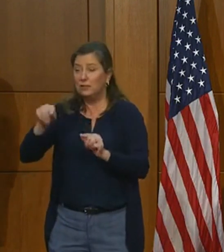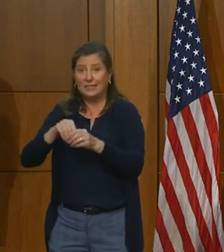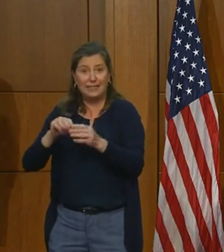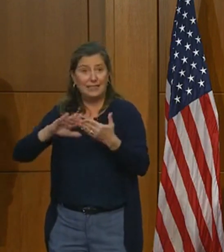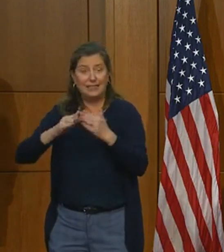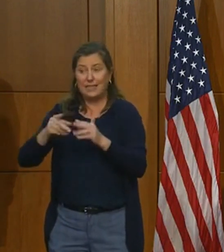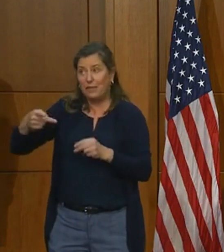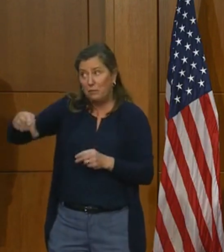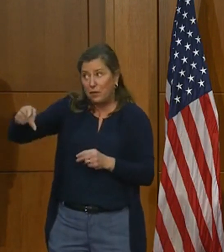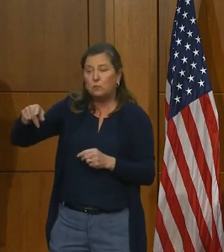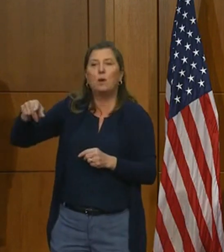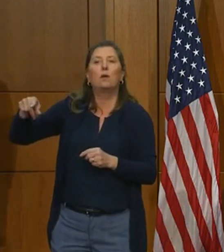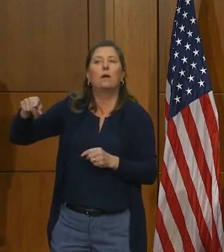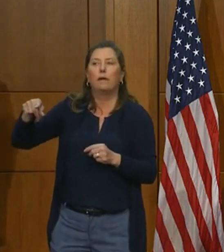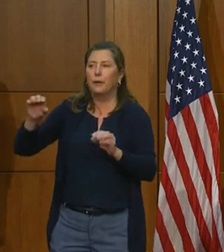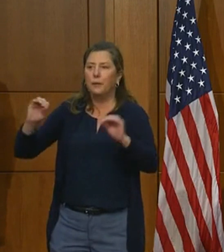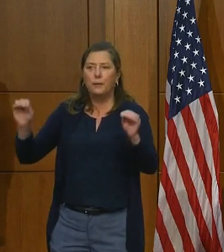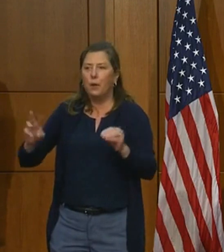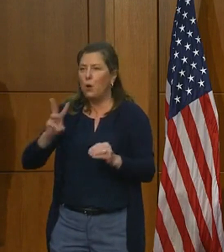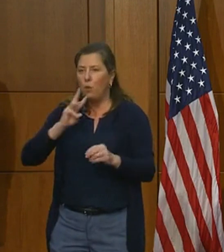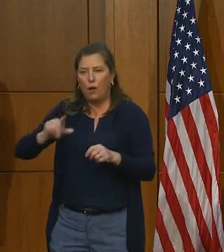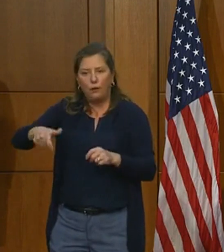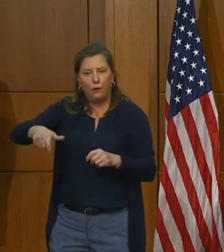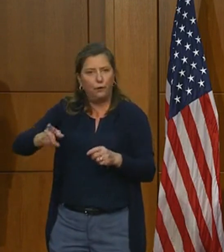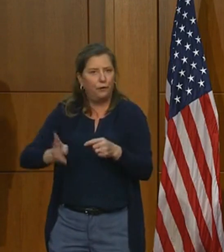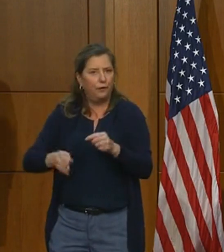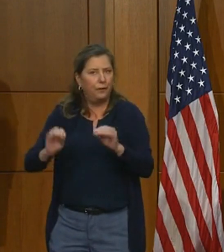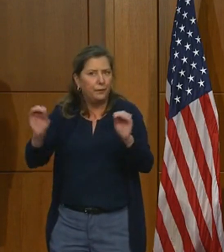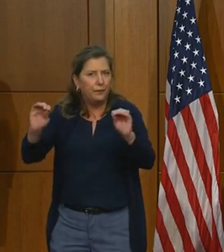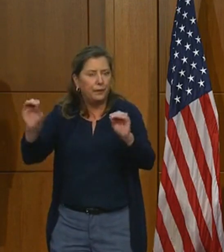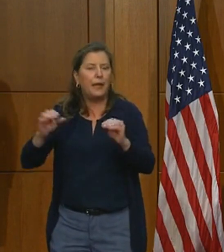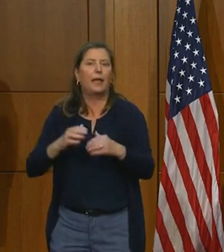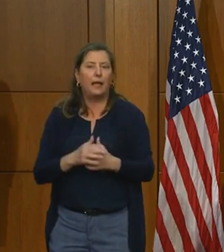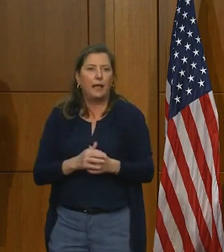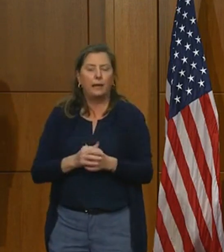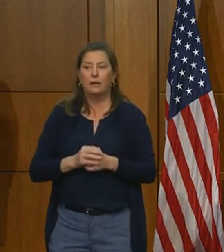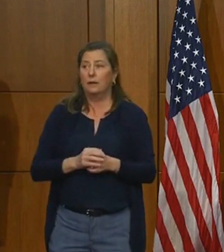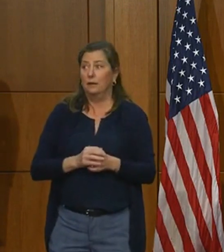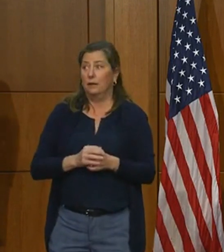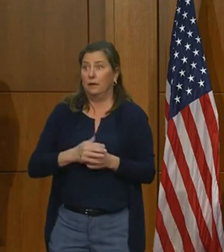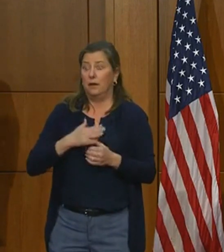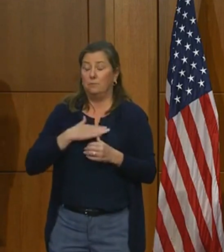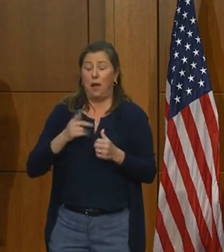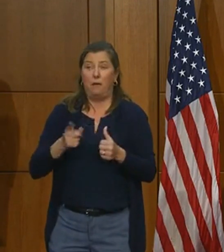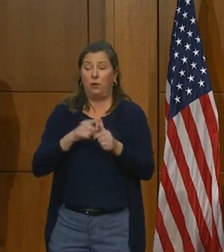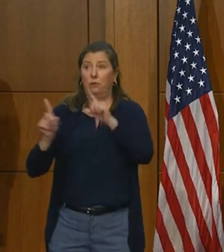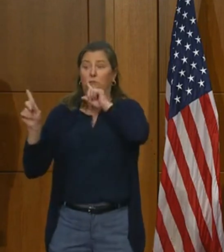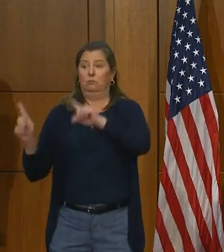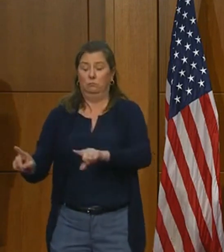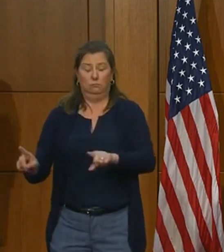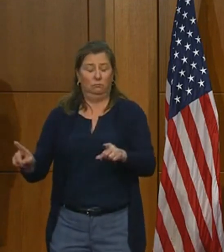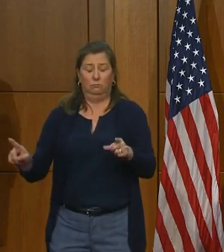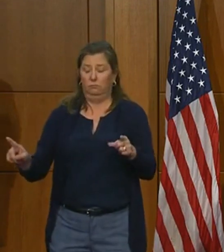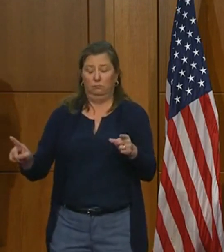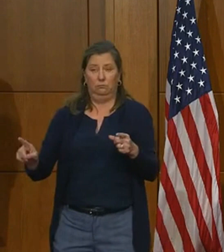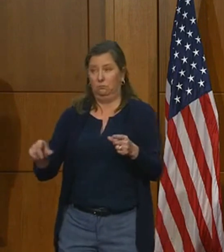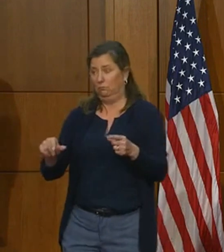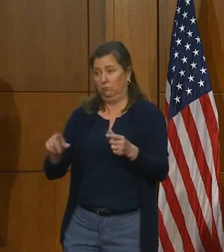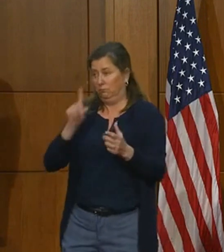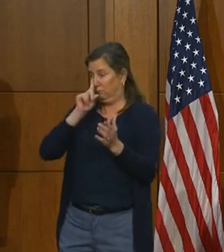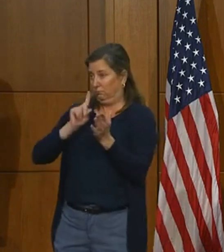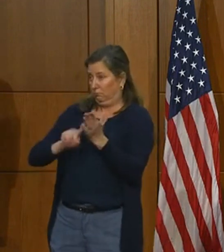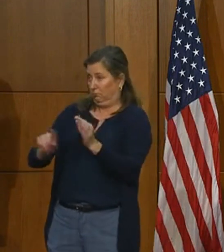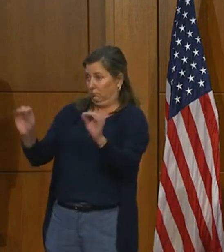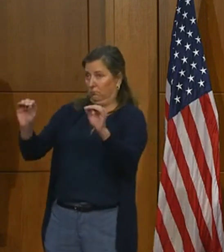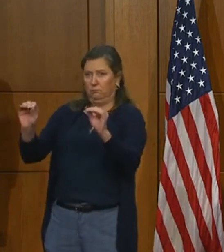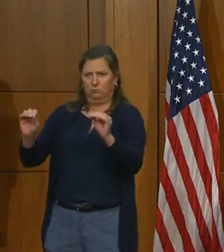of Petersburg that were without running water. And my knee-jerk response without vetting or anything